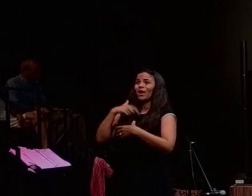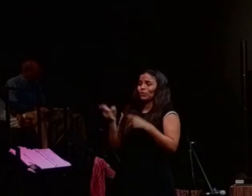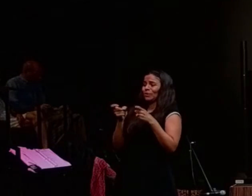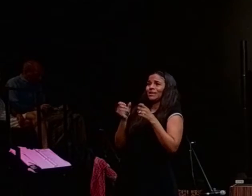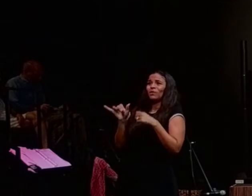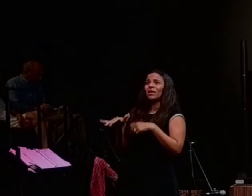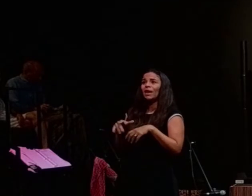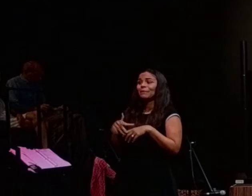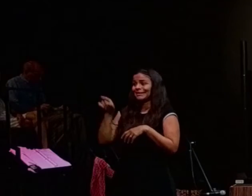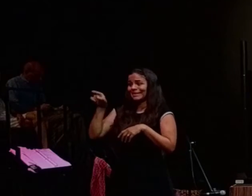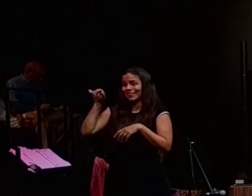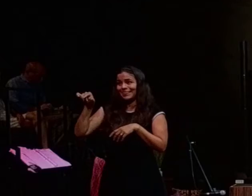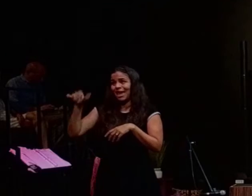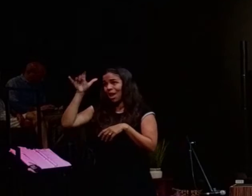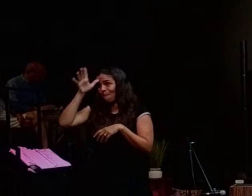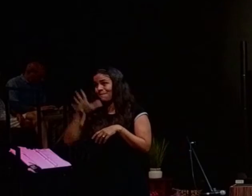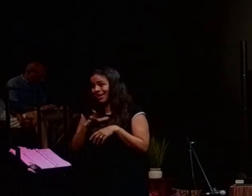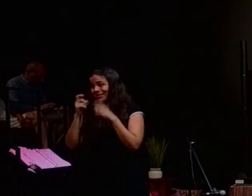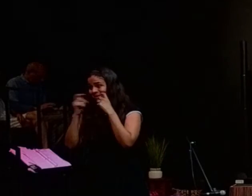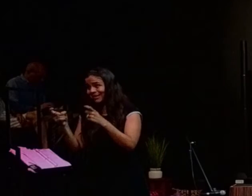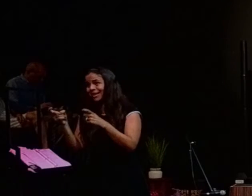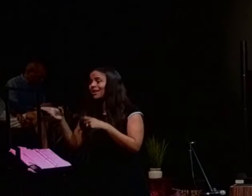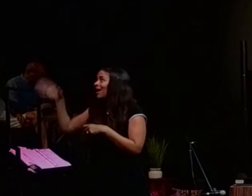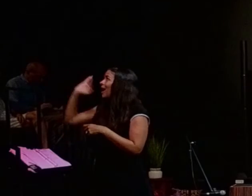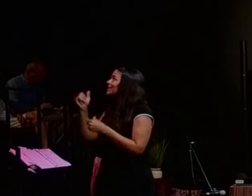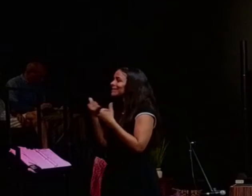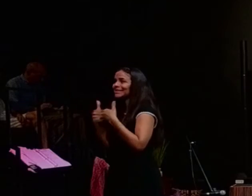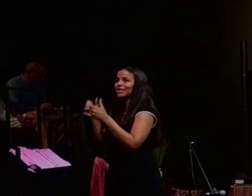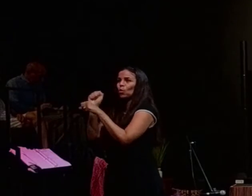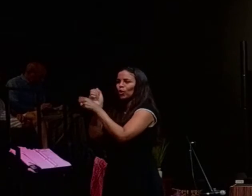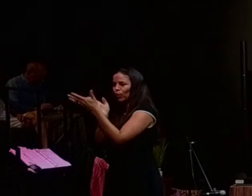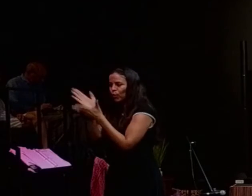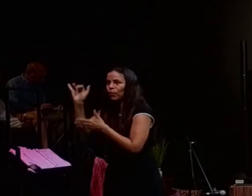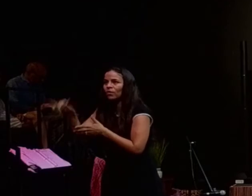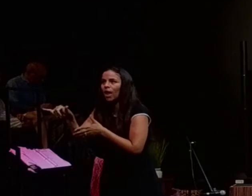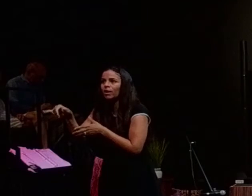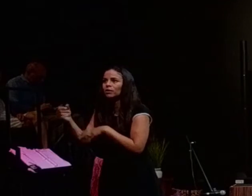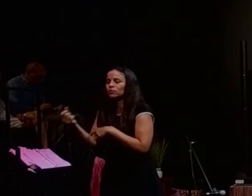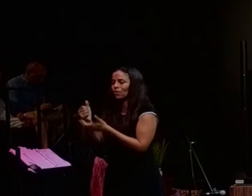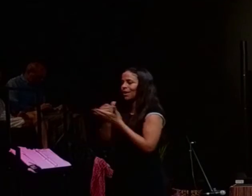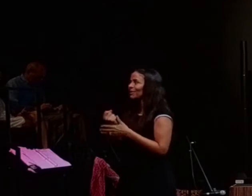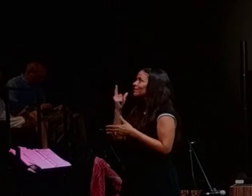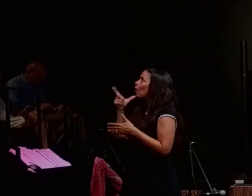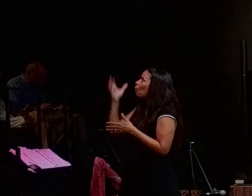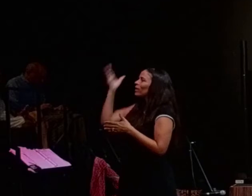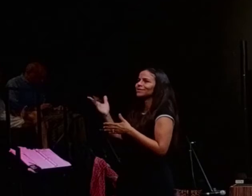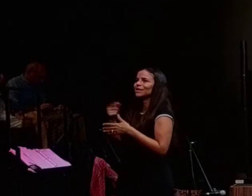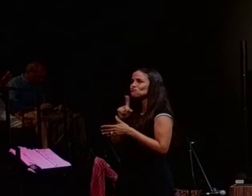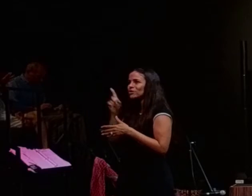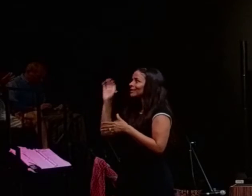But because of this man's sin, God still worked through it to help me understand who God really was, to really seek after God.